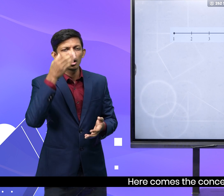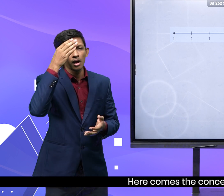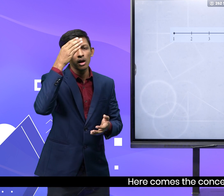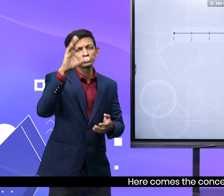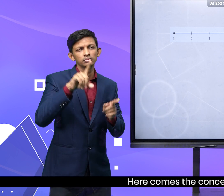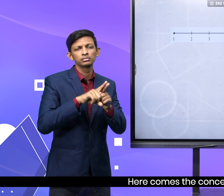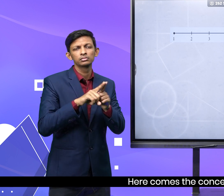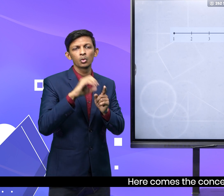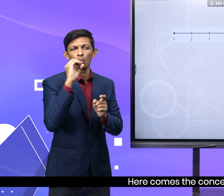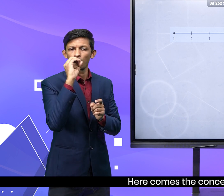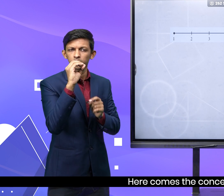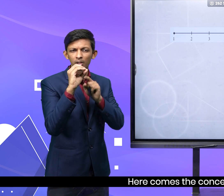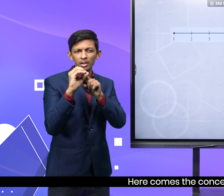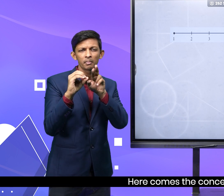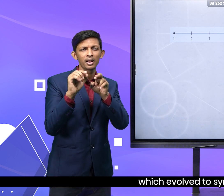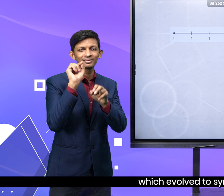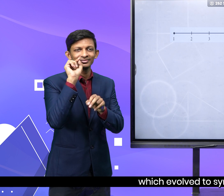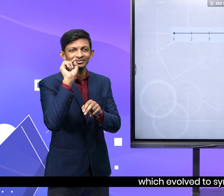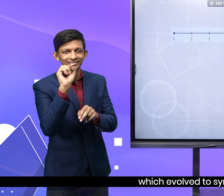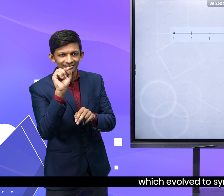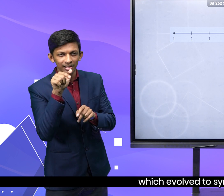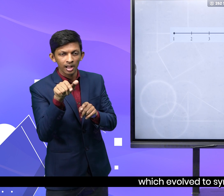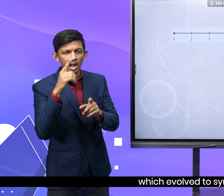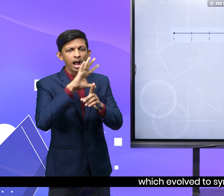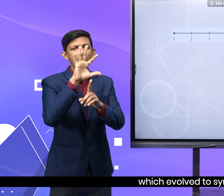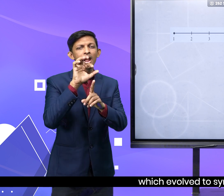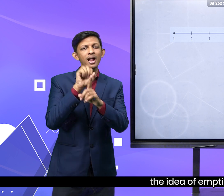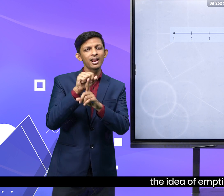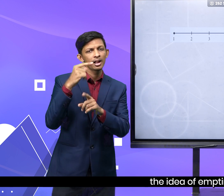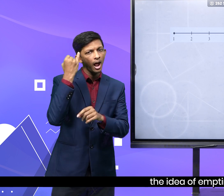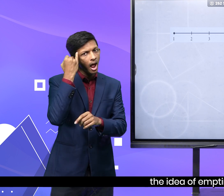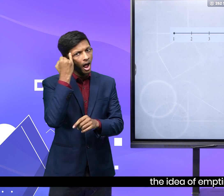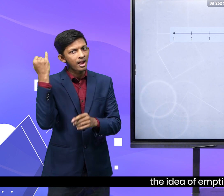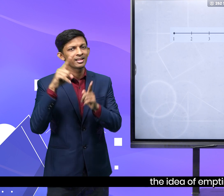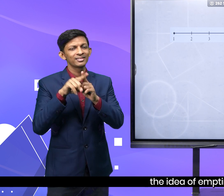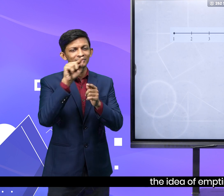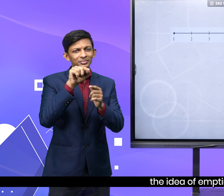Here comes the concept of zero, which evolved to symbolize the idea of emptiness.